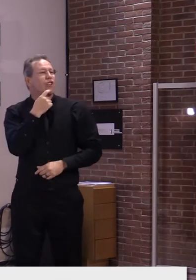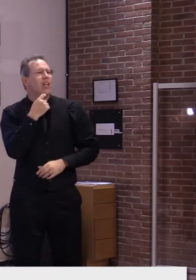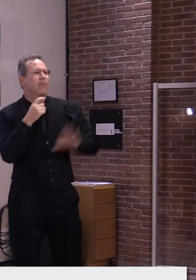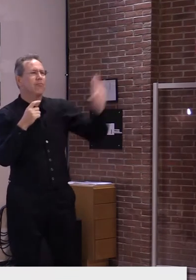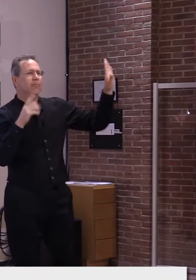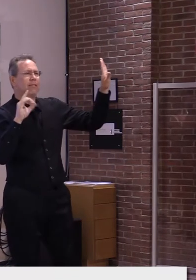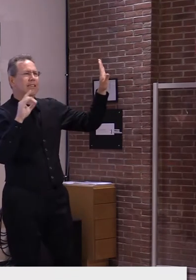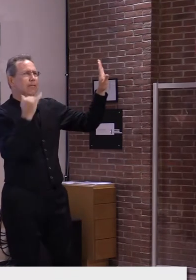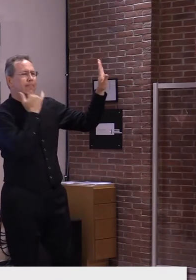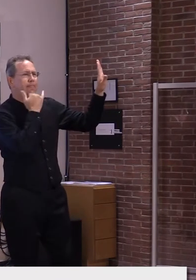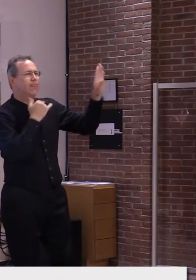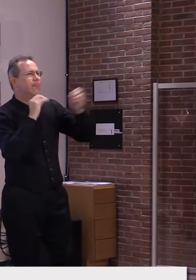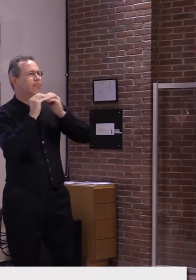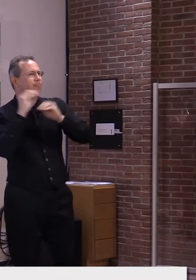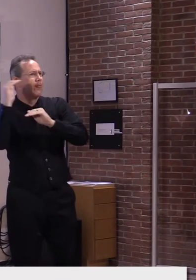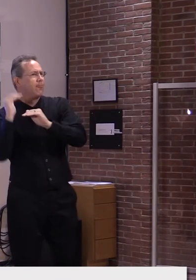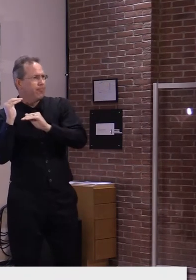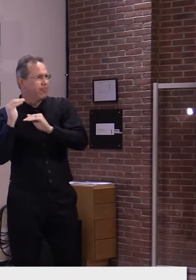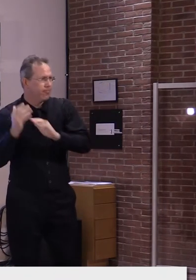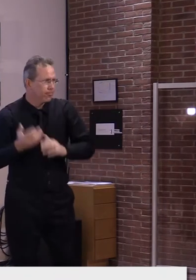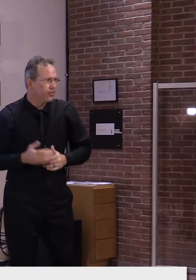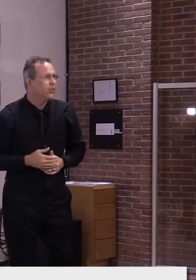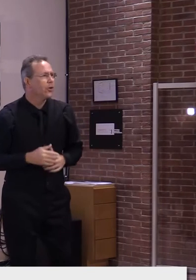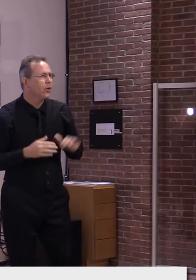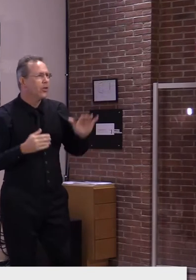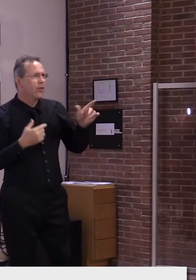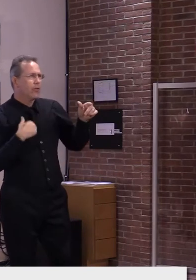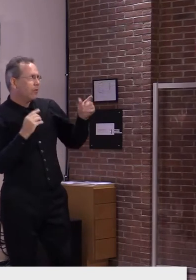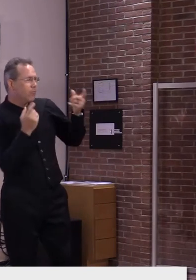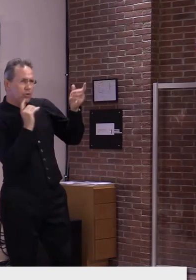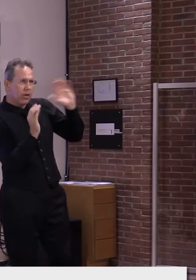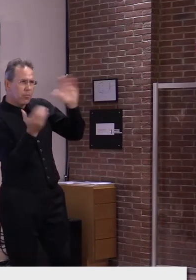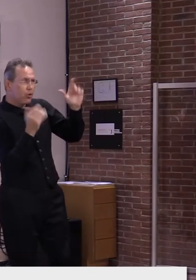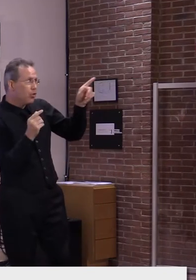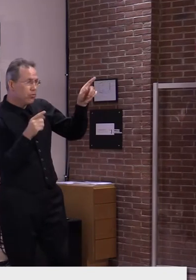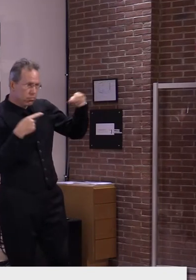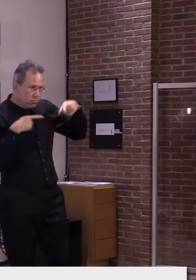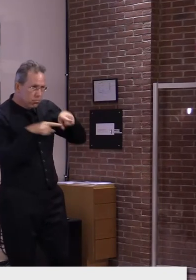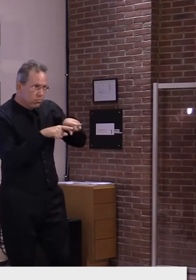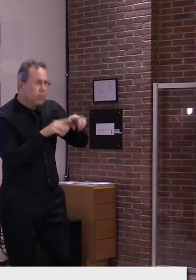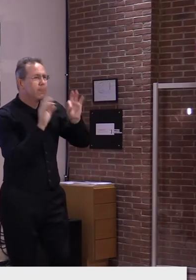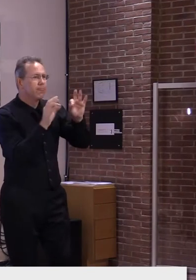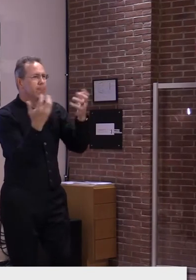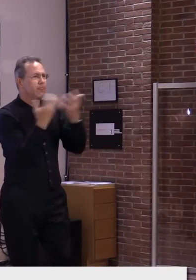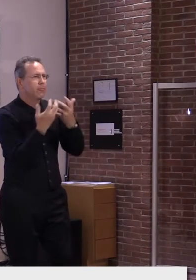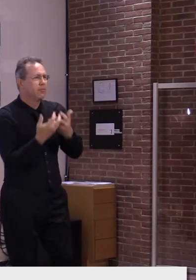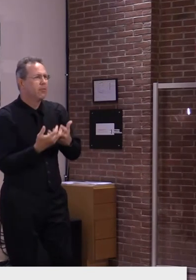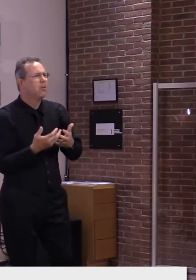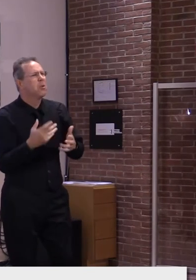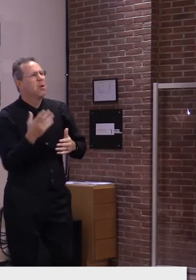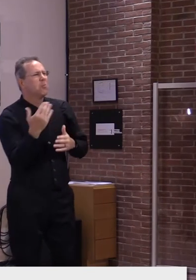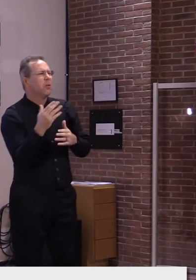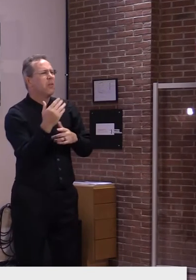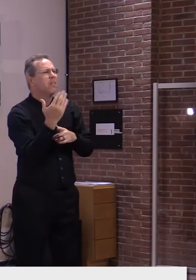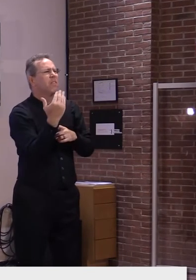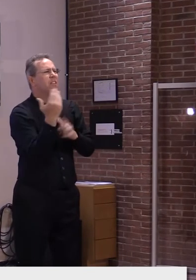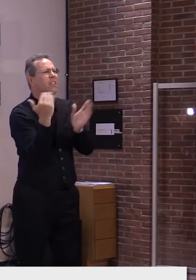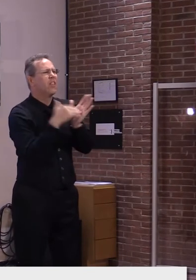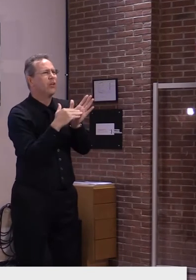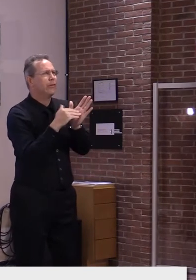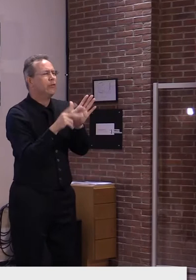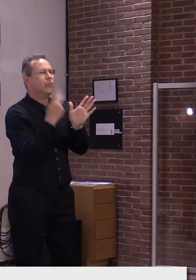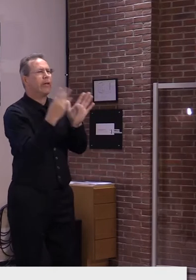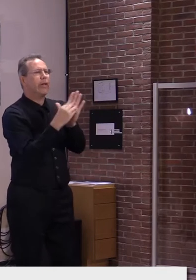the CDC and the state of Vermont, meaning there were about 15,000 duplicate records in the CDC's total.